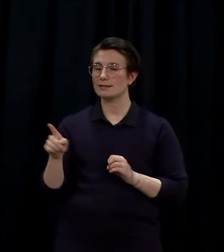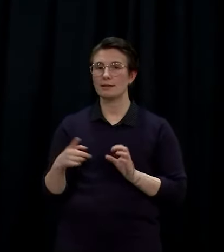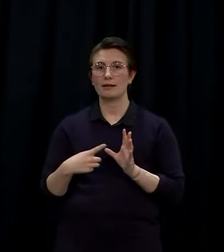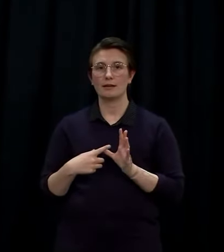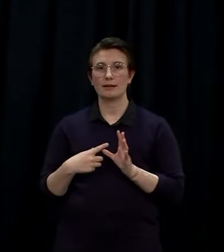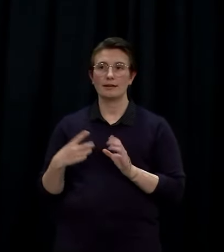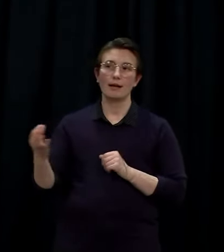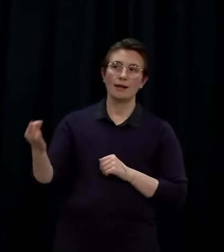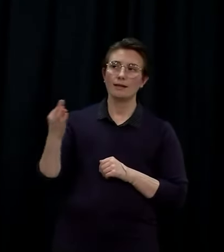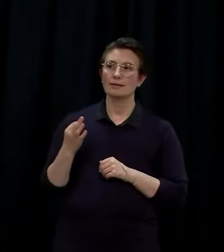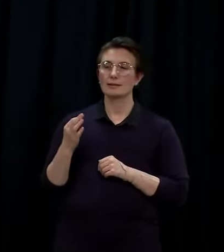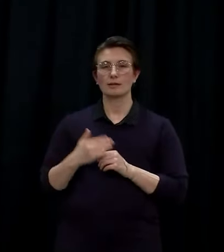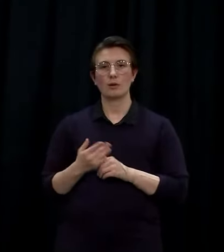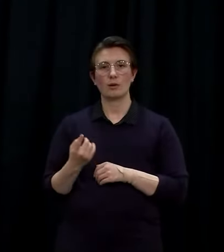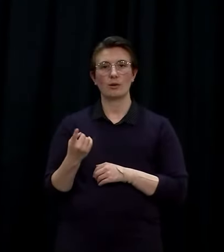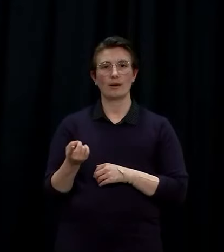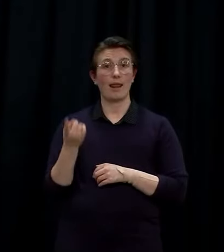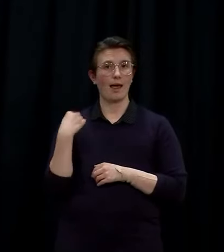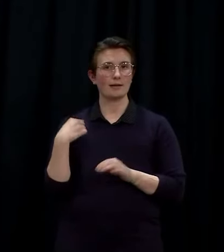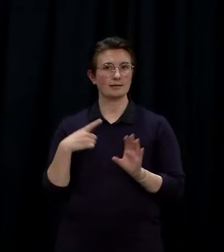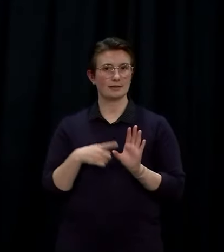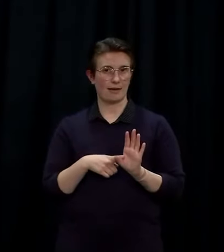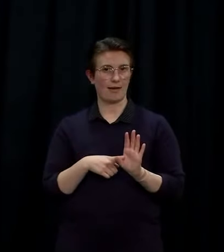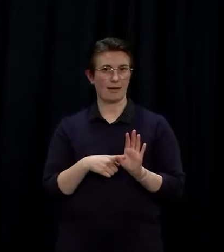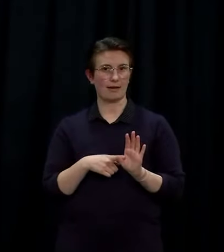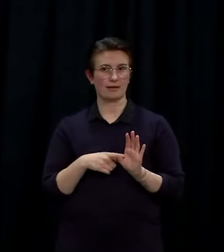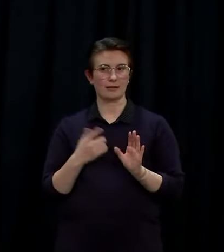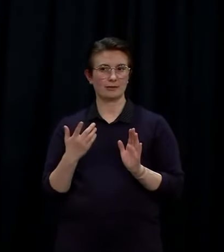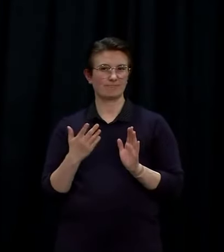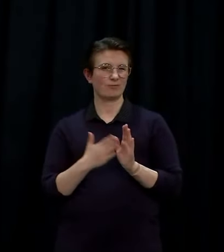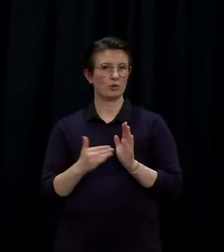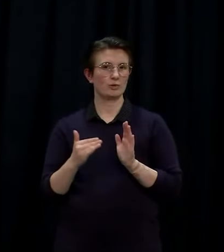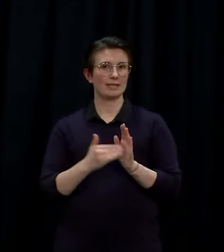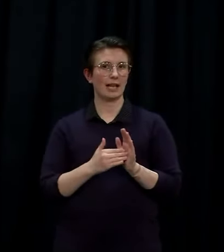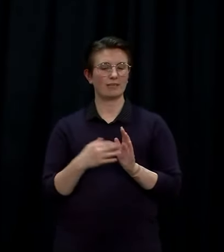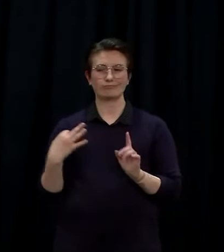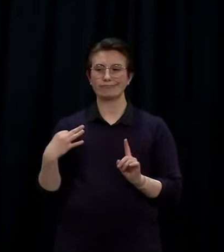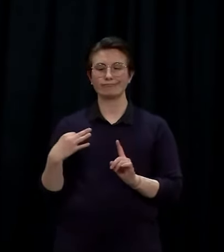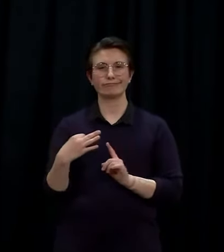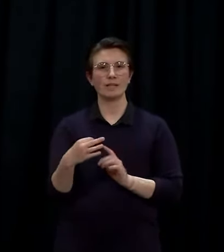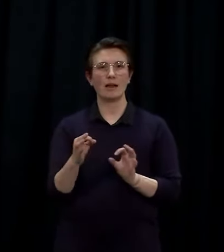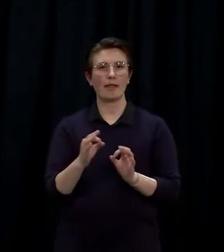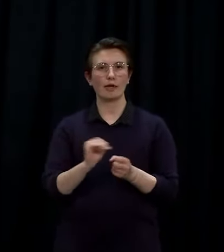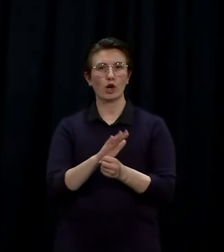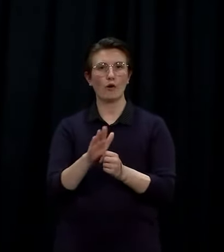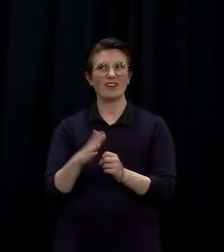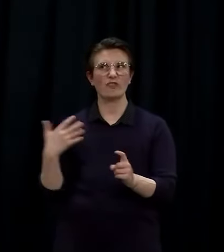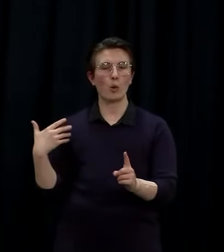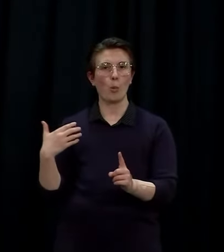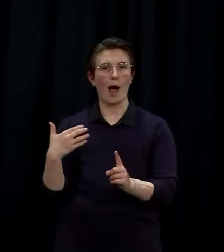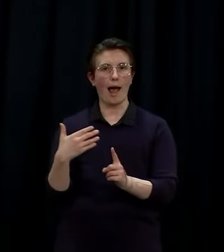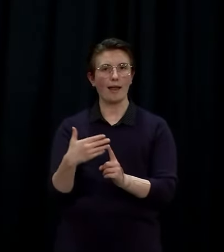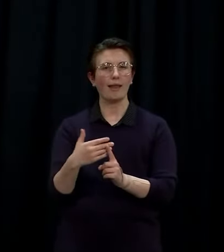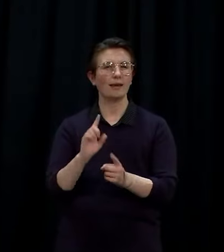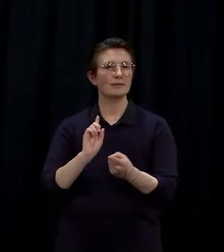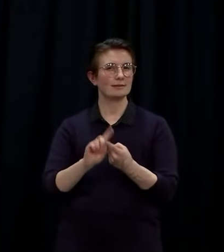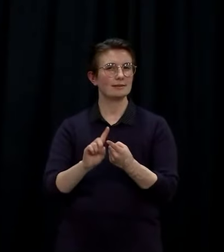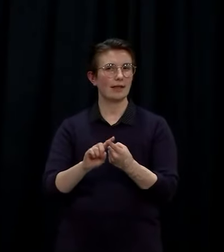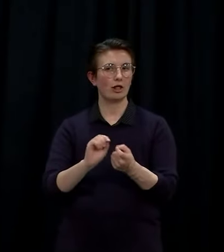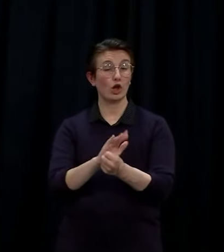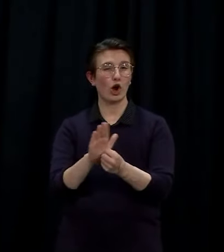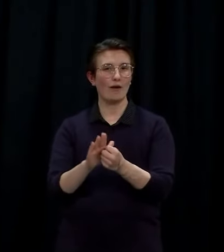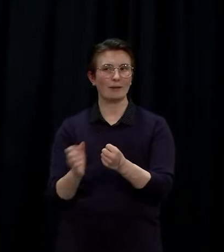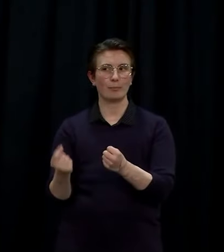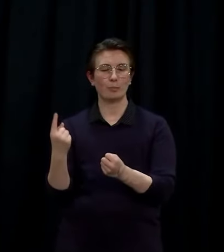without a new case, and there were still cases cropping up in other parts of the country, the government decided not to move down alert